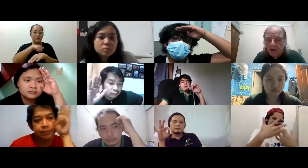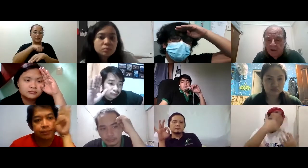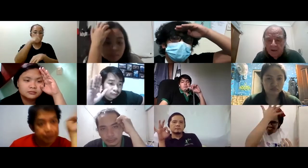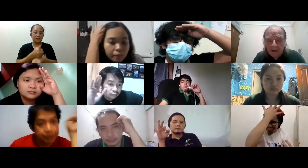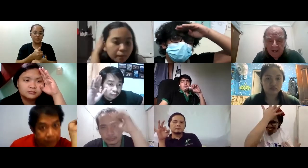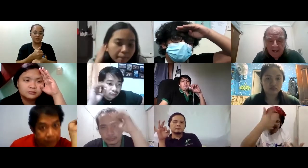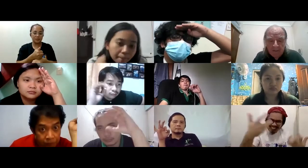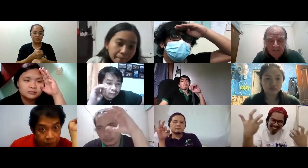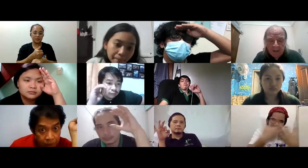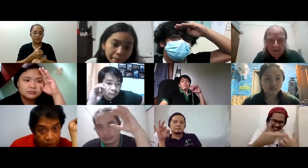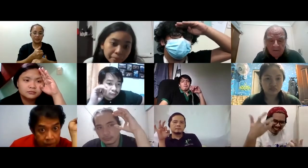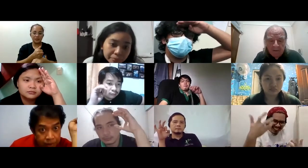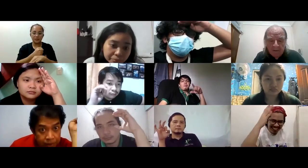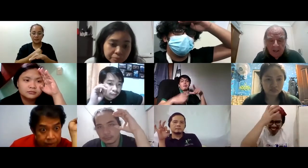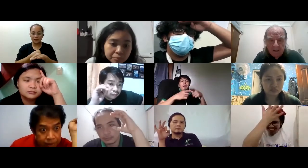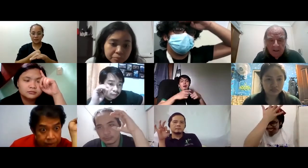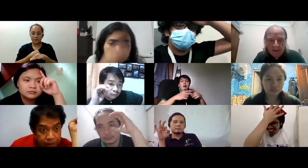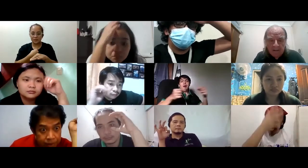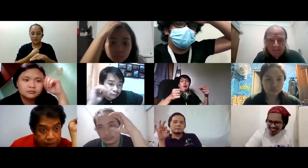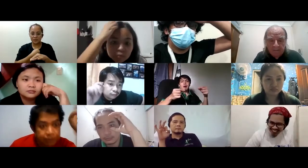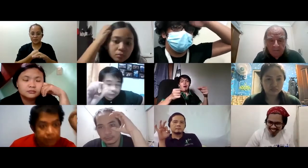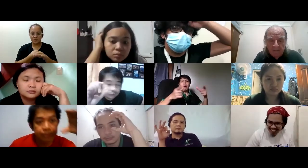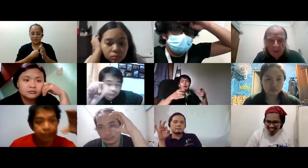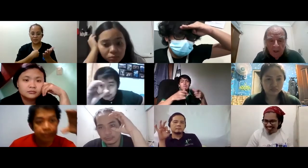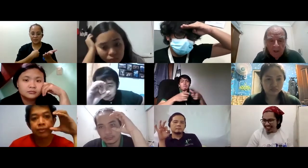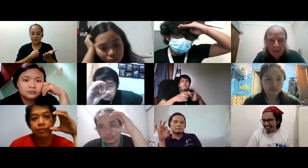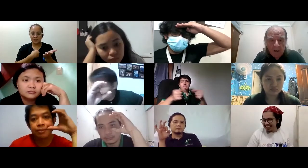here, let me get this one out again.